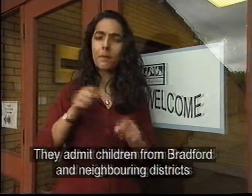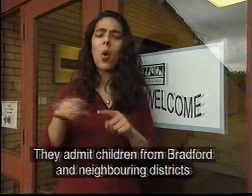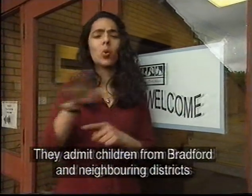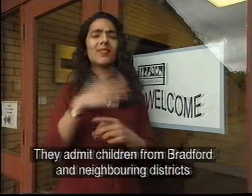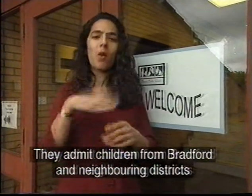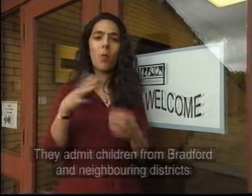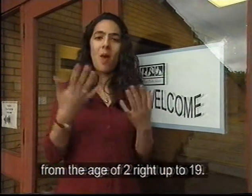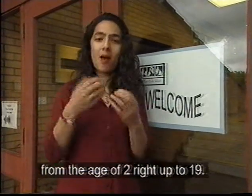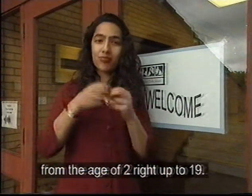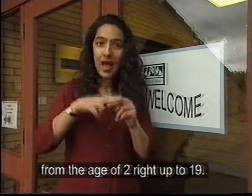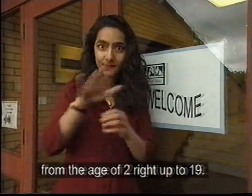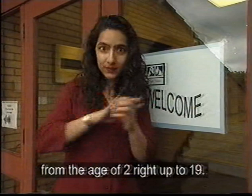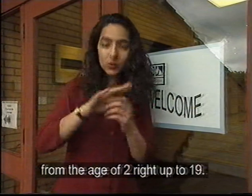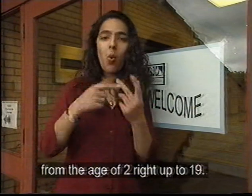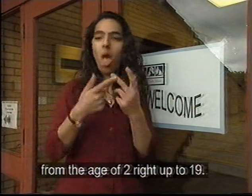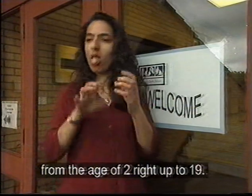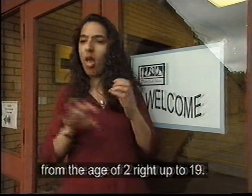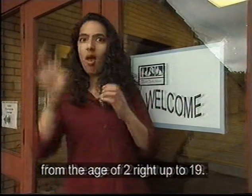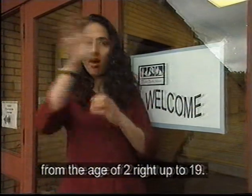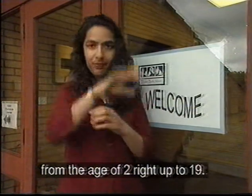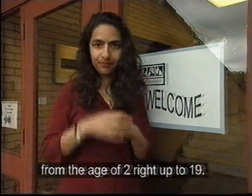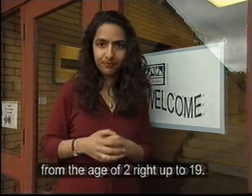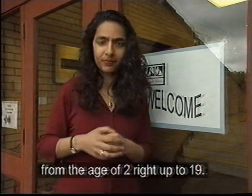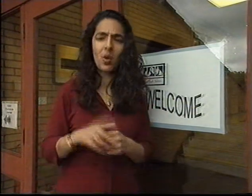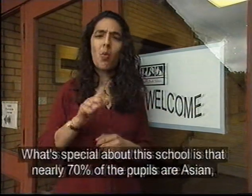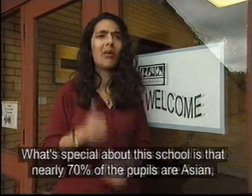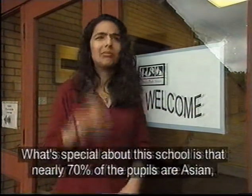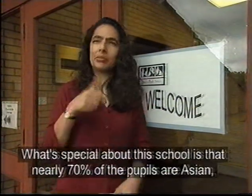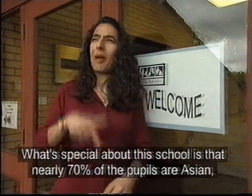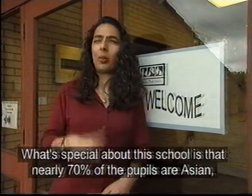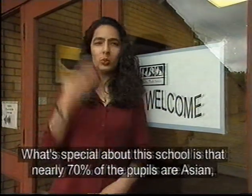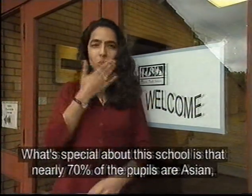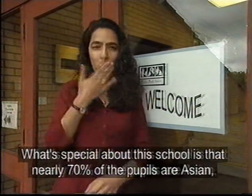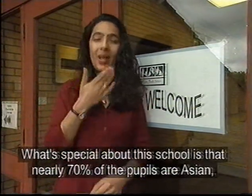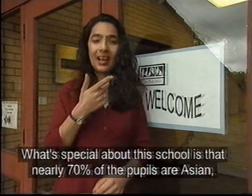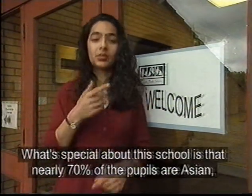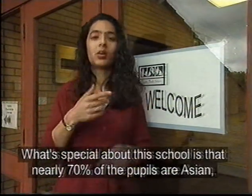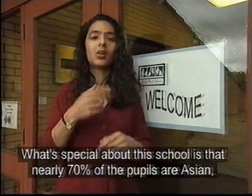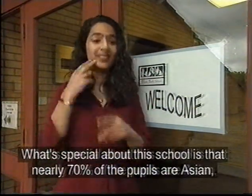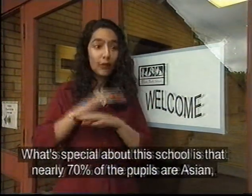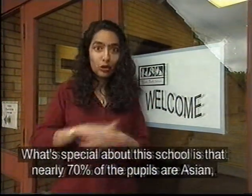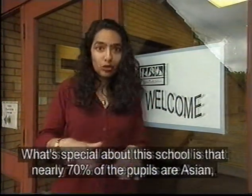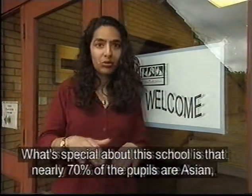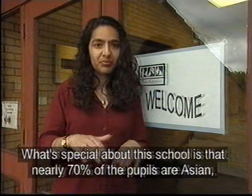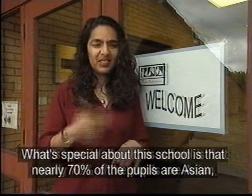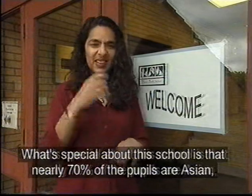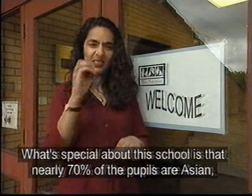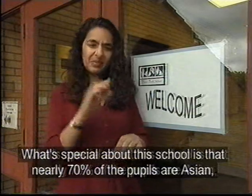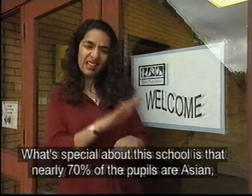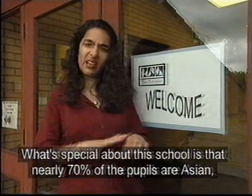2 right up to 19. What's special about this school is that nearly 70% of the pupils are Asian, and the majority